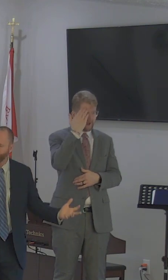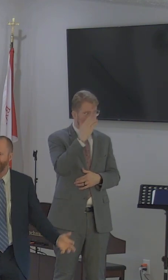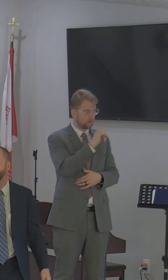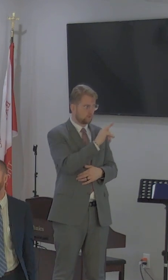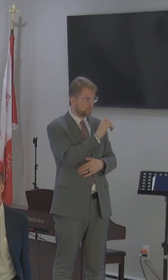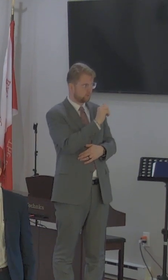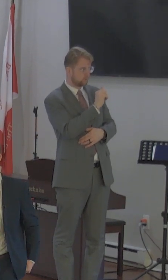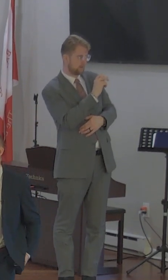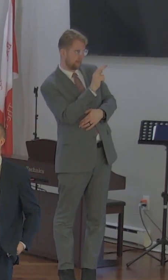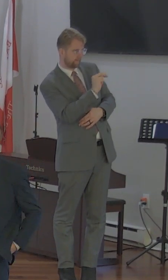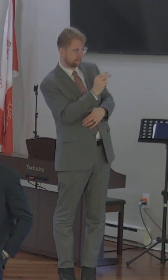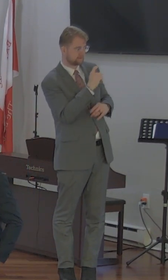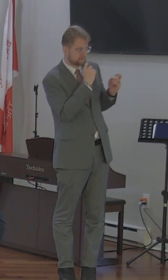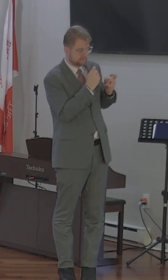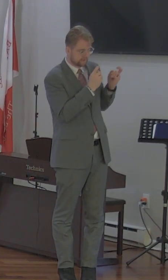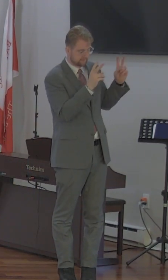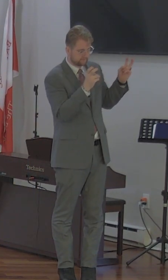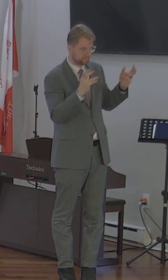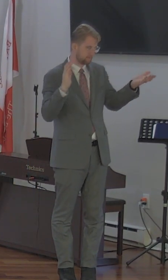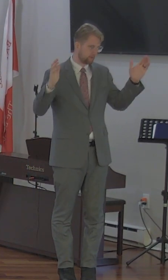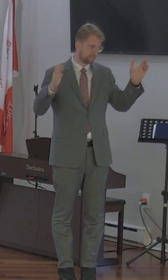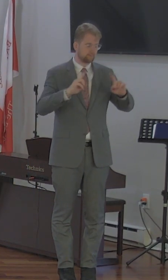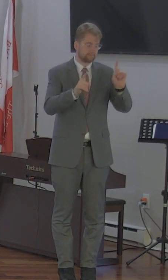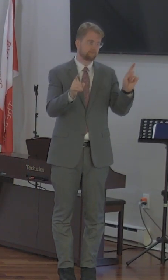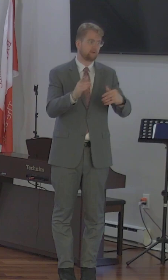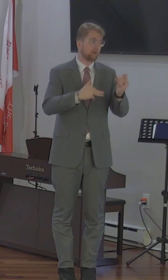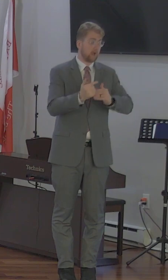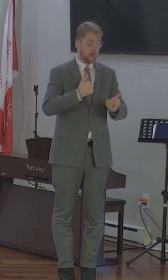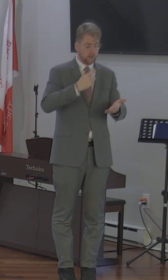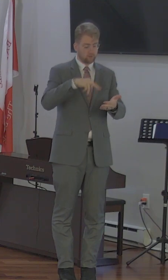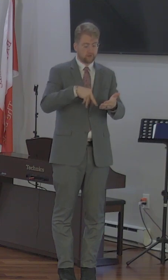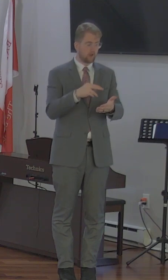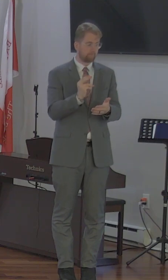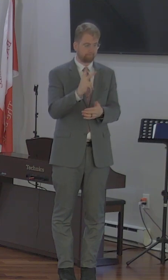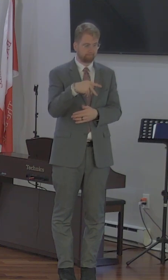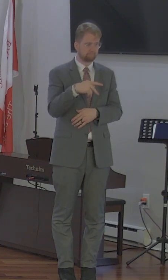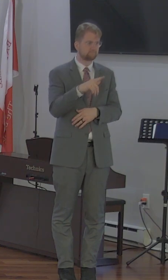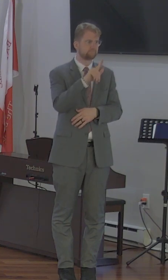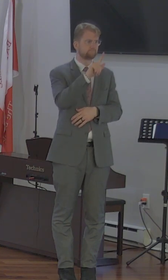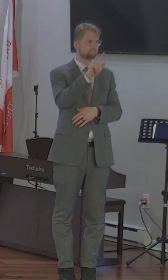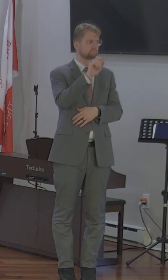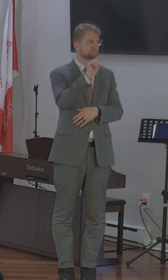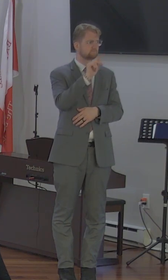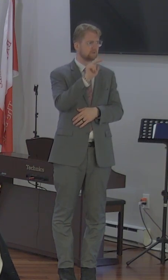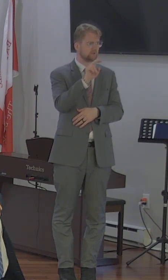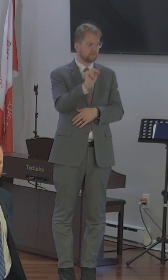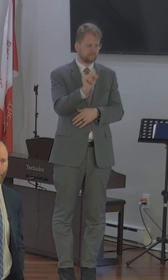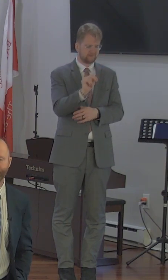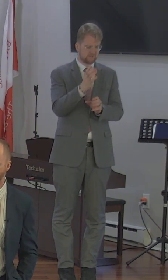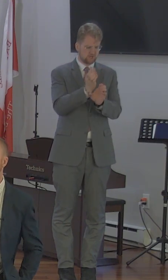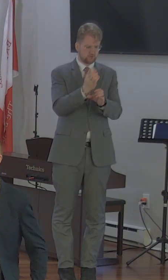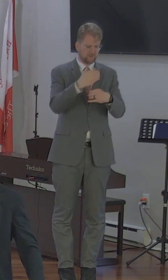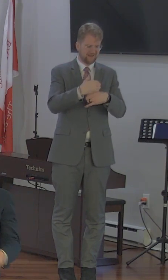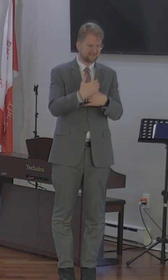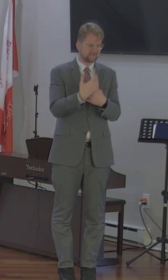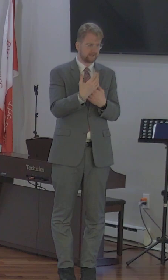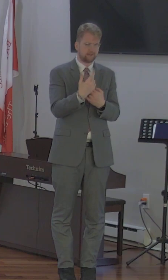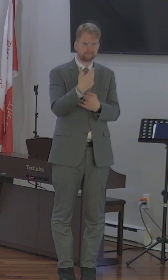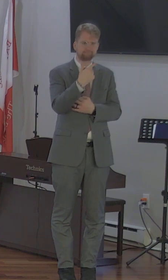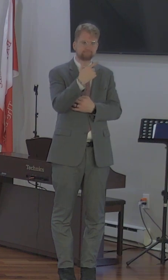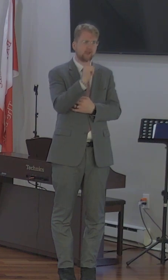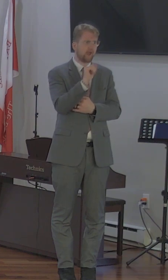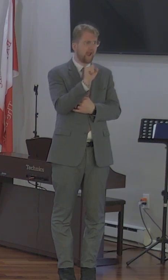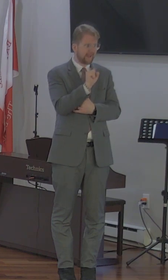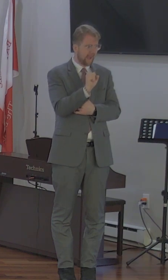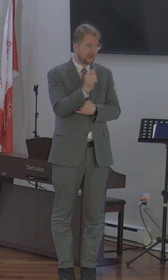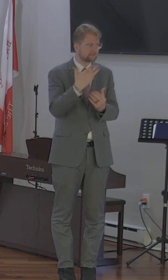that it rises. But I had to look it up. I was curious. Leaven basically puts like a gas within the bread to make it swell